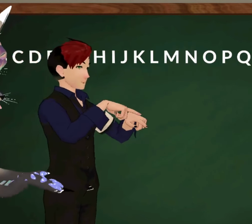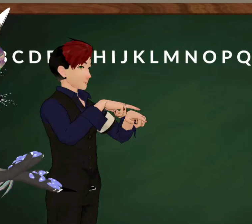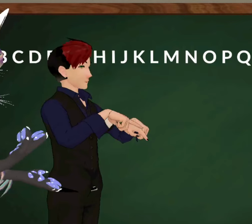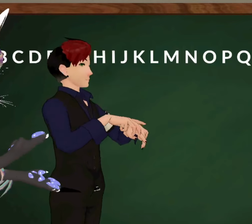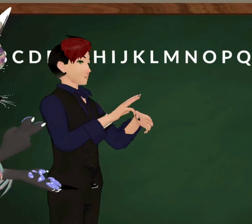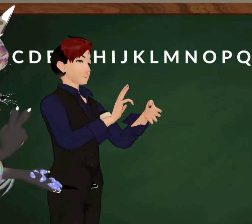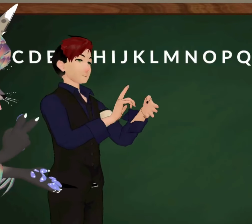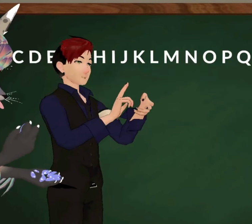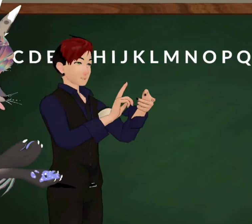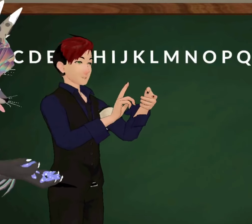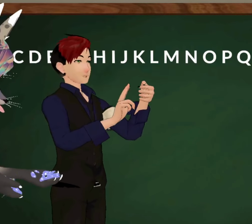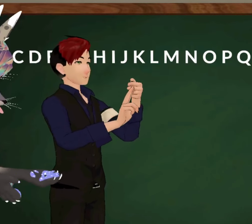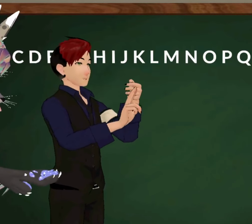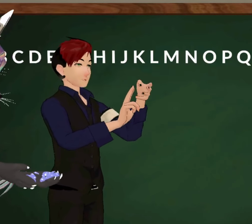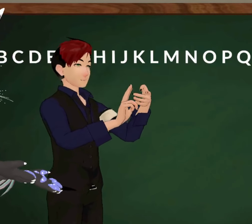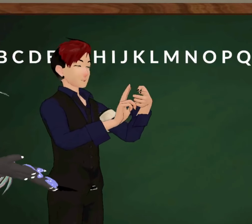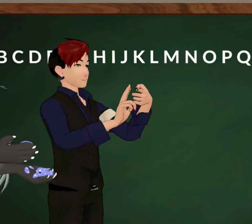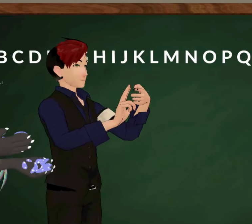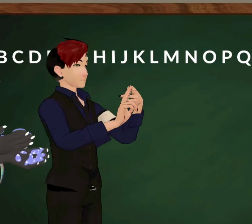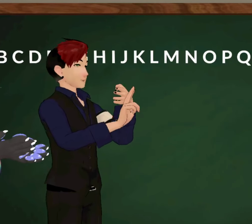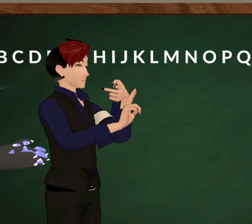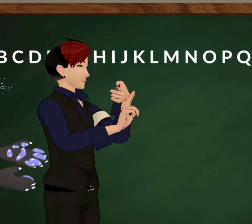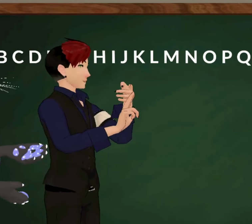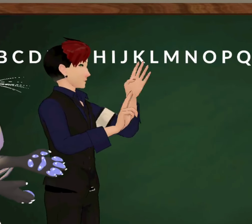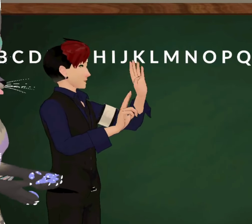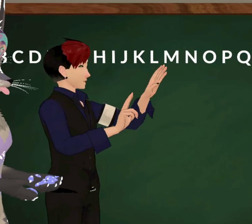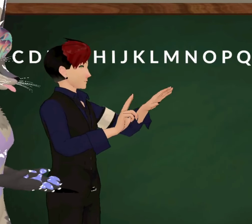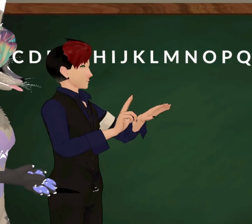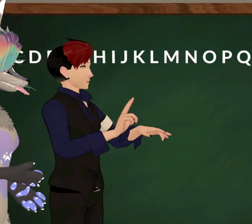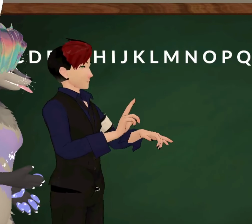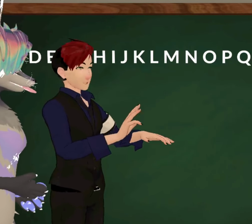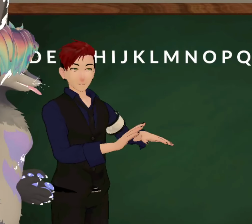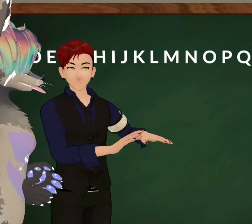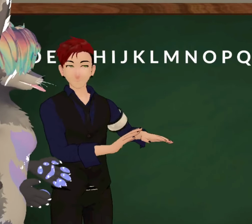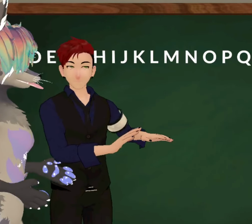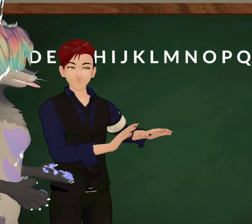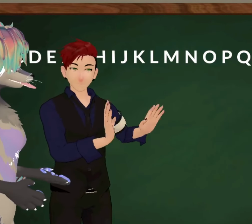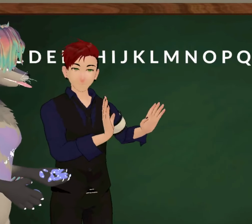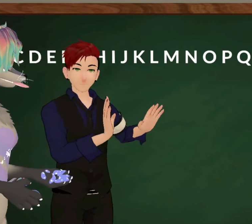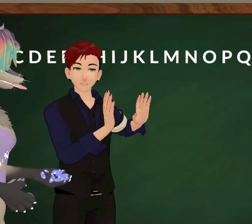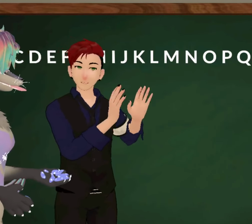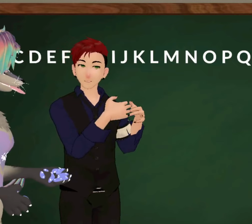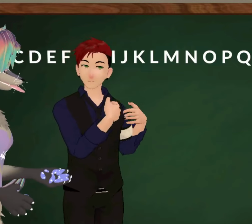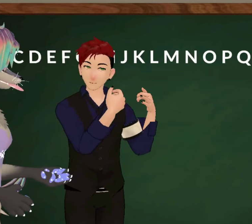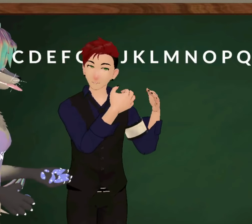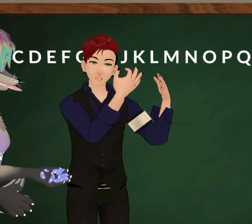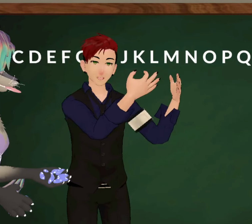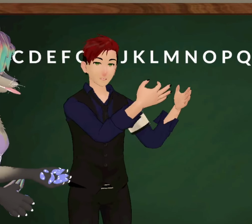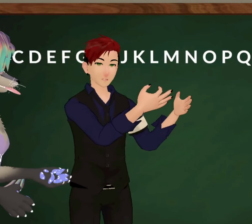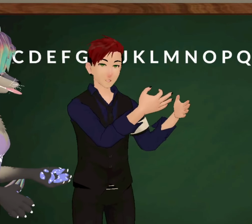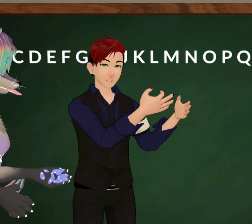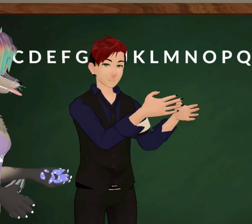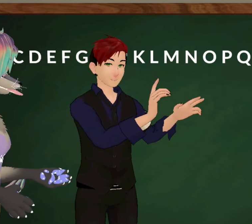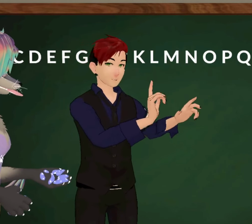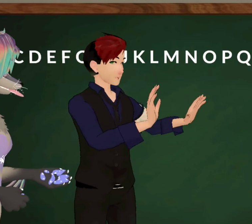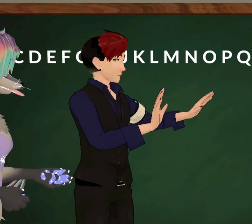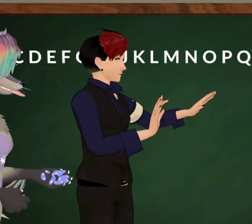the specific way. As long as it's clear that this is supposed to be twisted, you'll be fine. Okay, now I can move on to S, right?